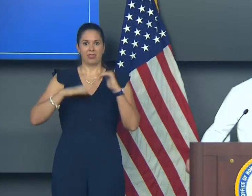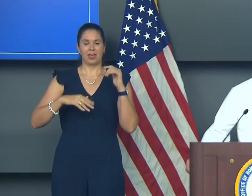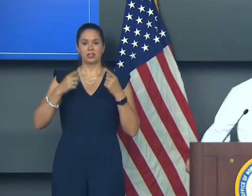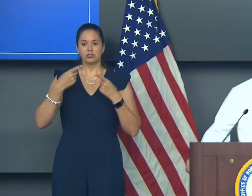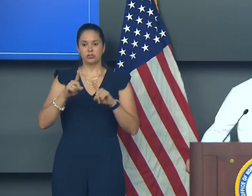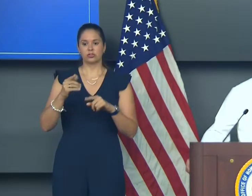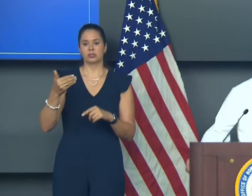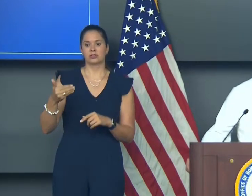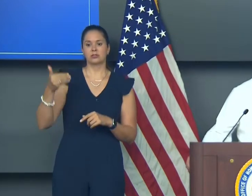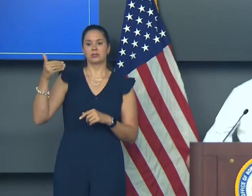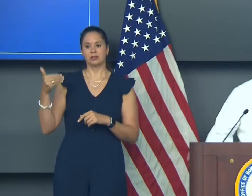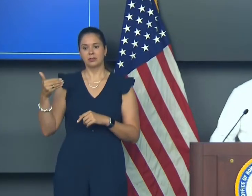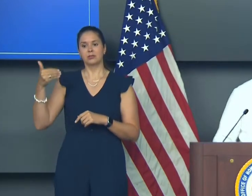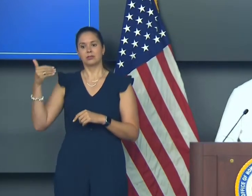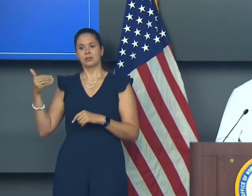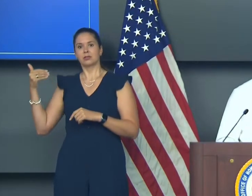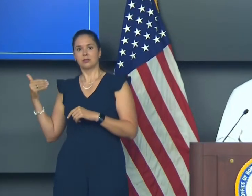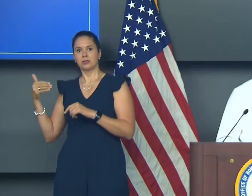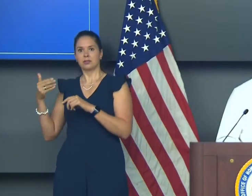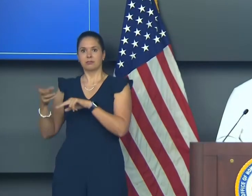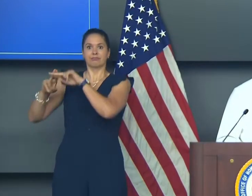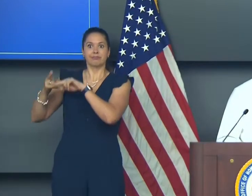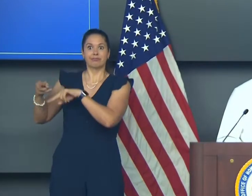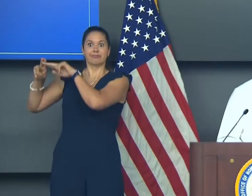surges that we saw previously.